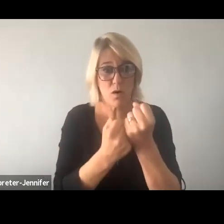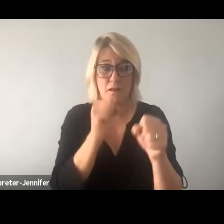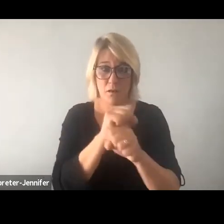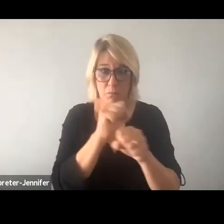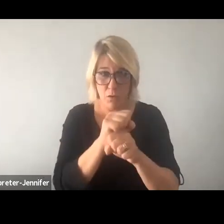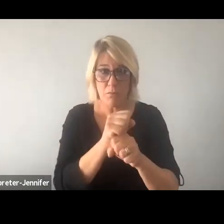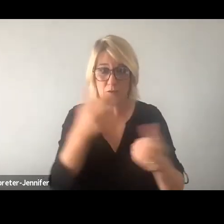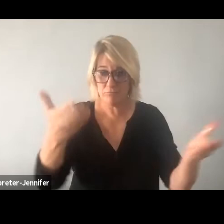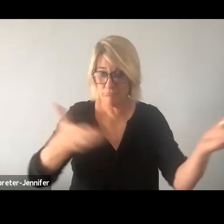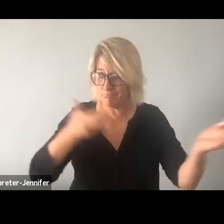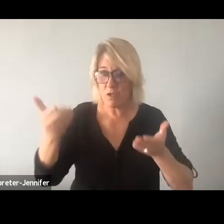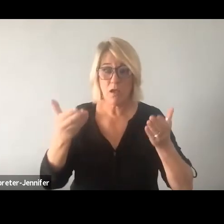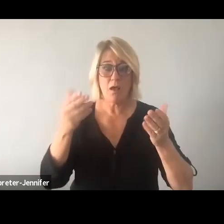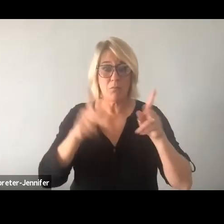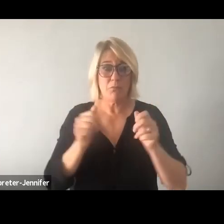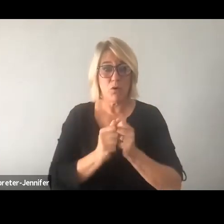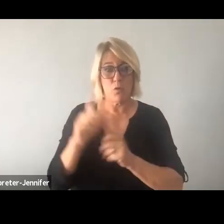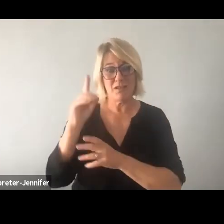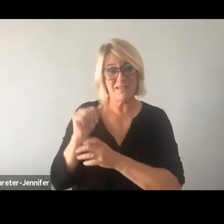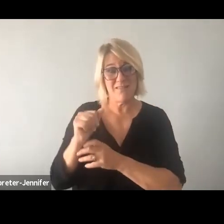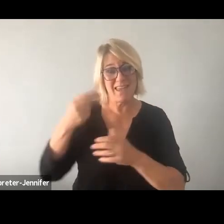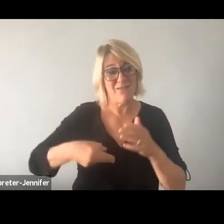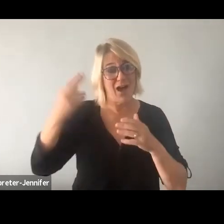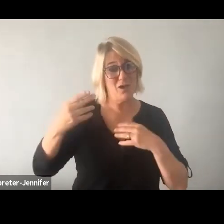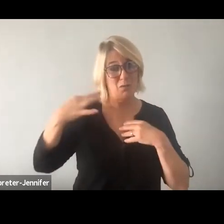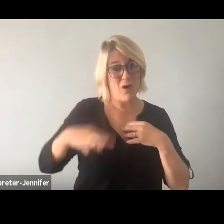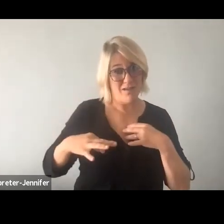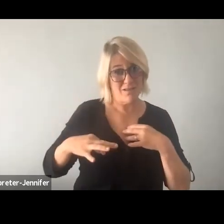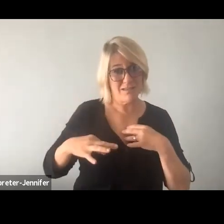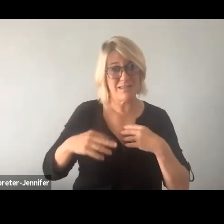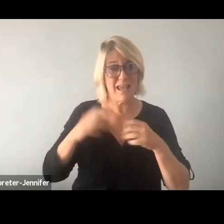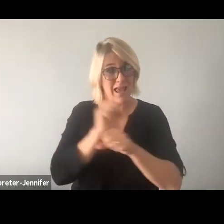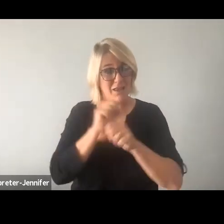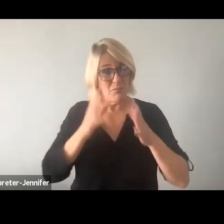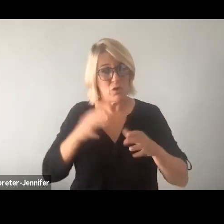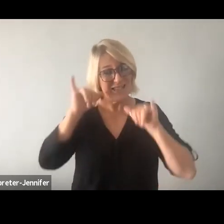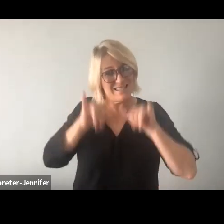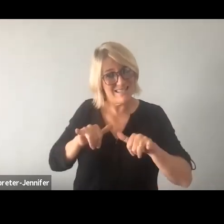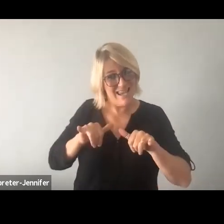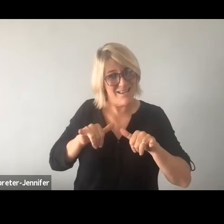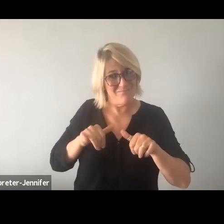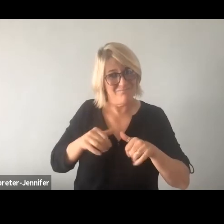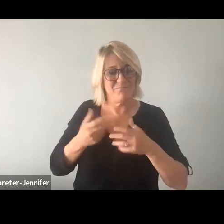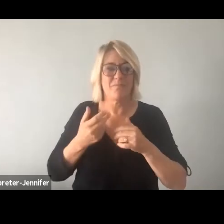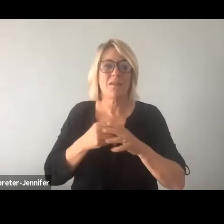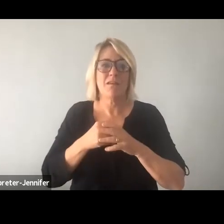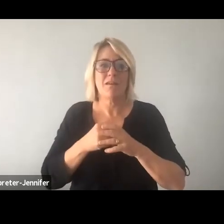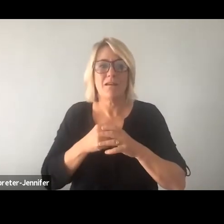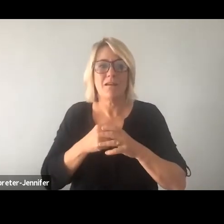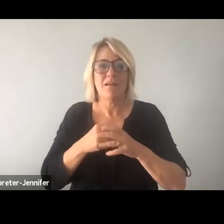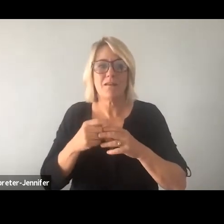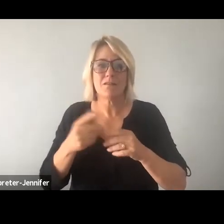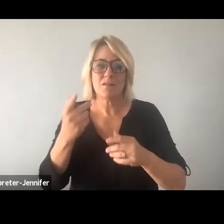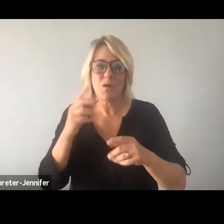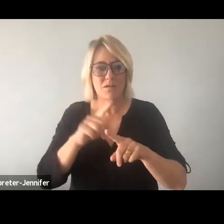with disabilities have higher profits and better retention. And again, CILs play such a crucial role